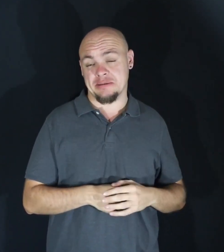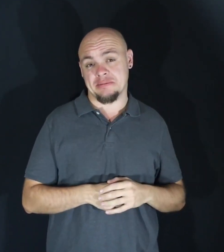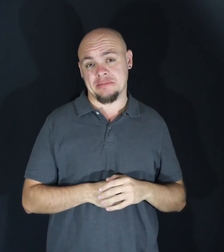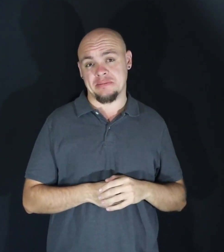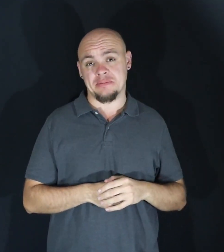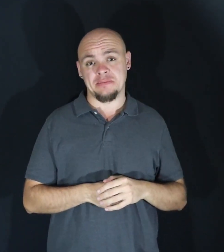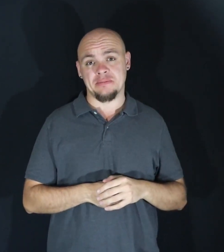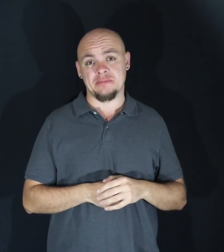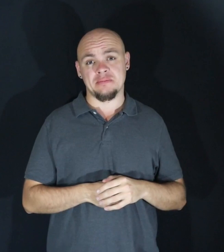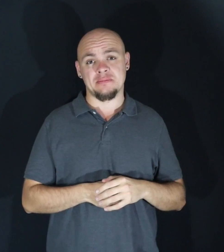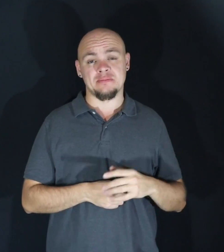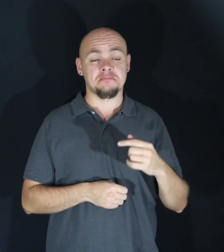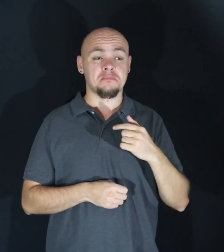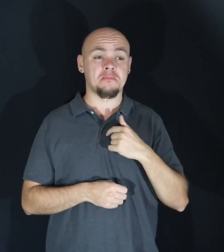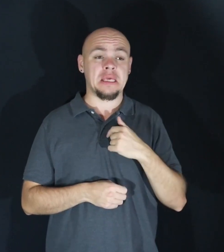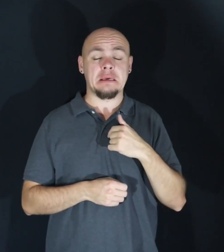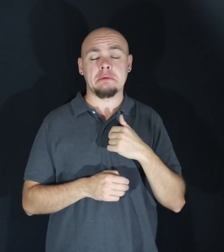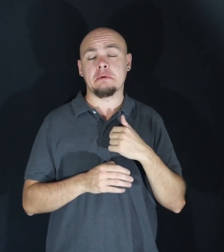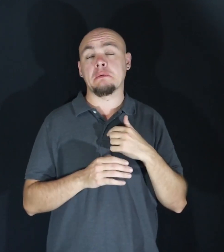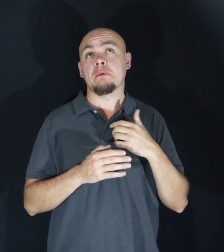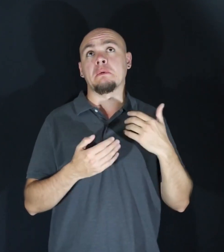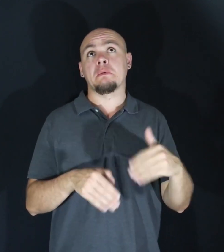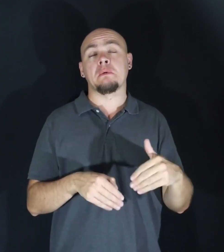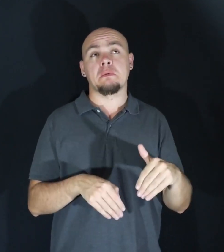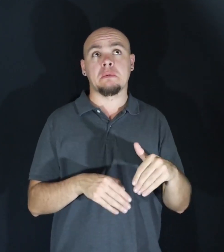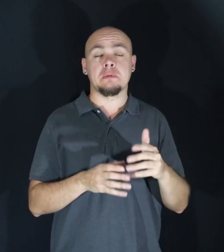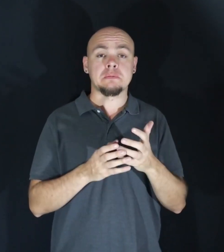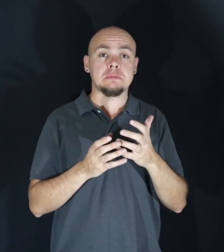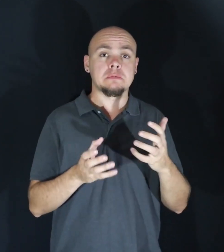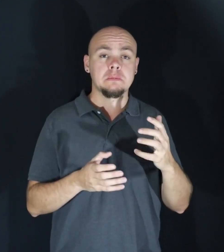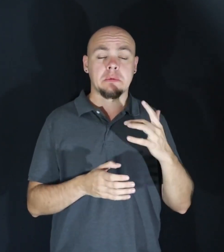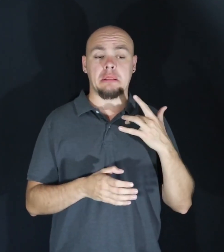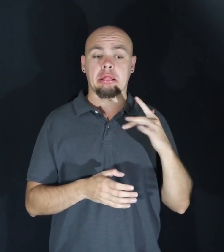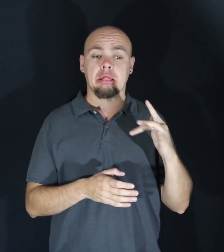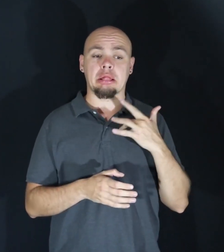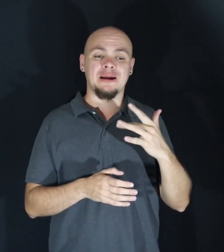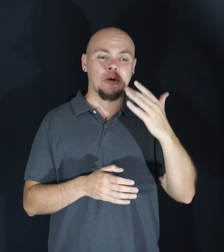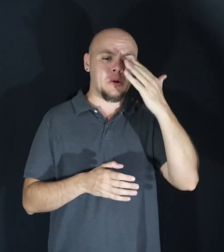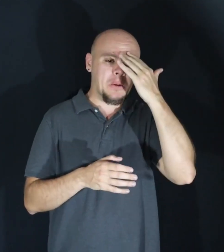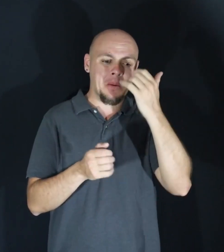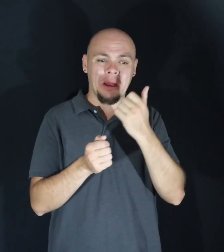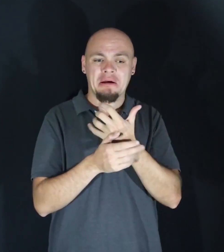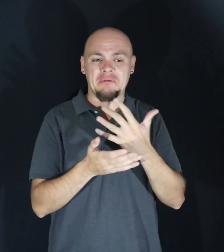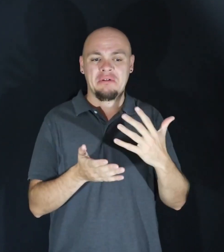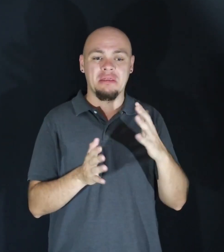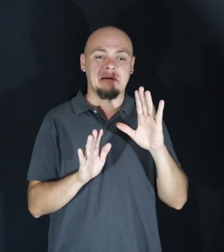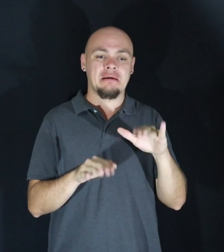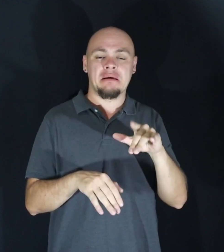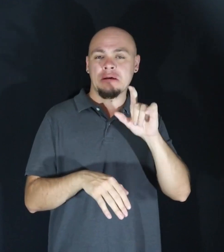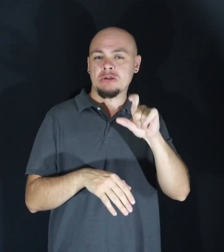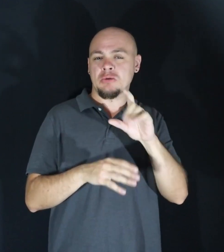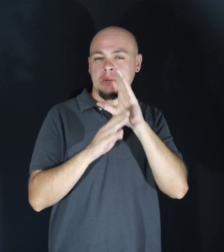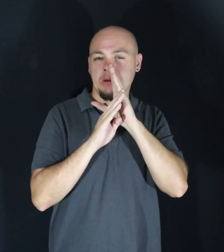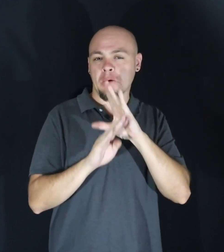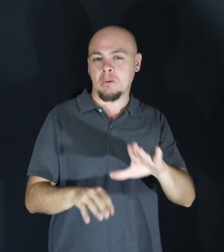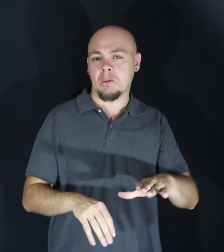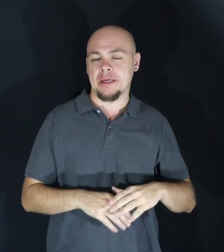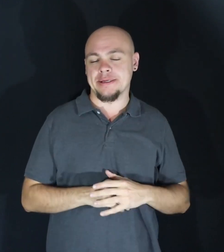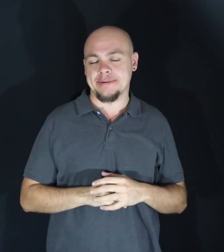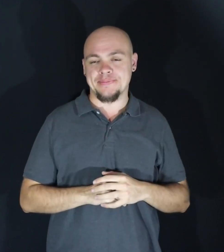I was an oversensitive know-it-all who needed to be quiet.